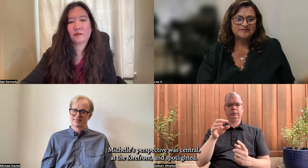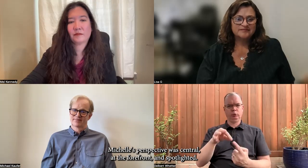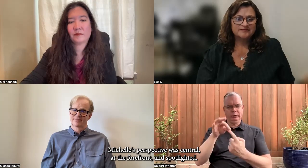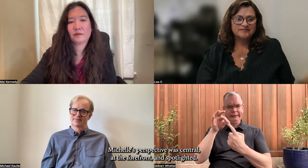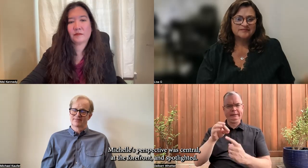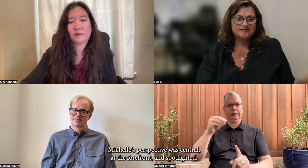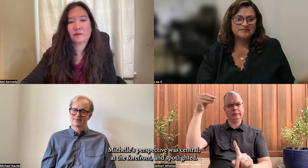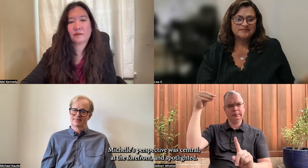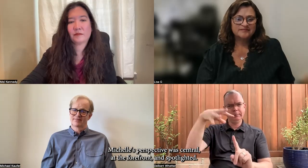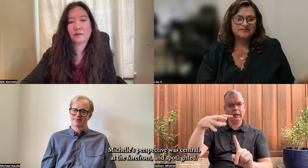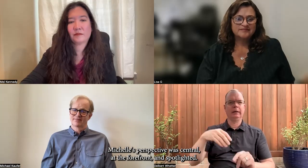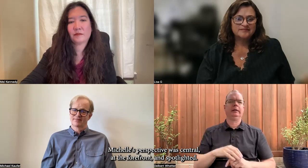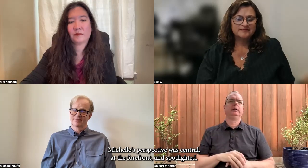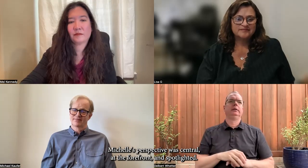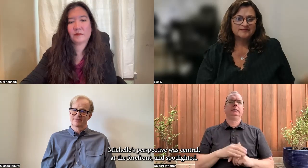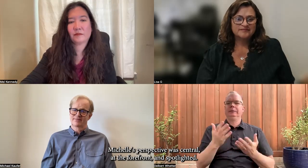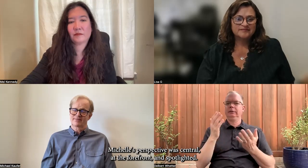and spotlighted.